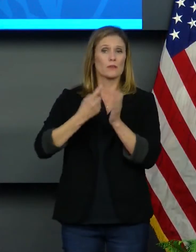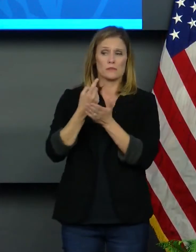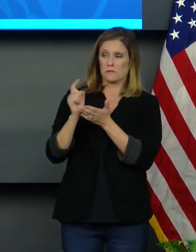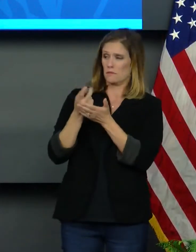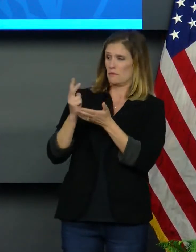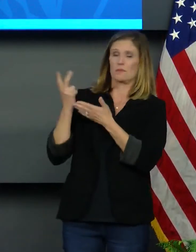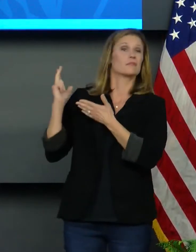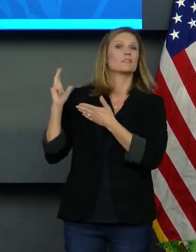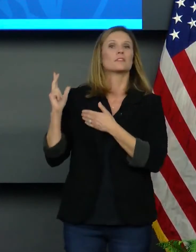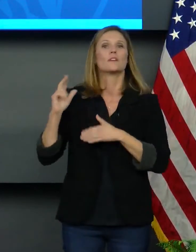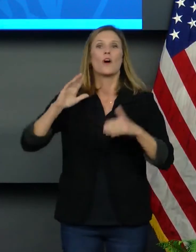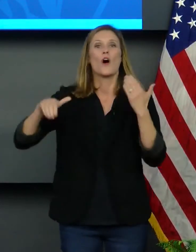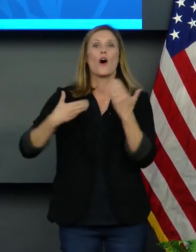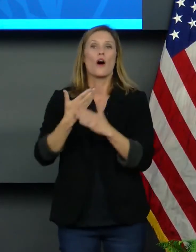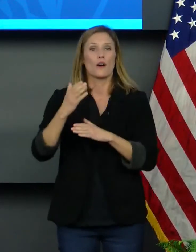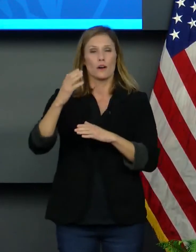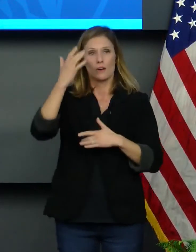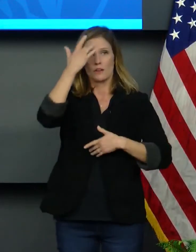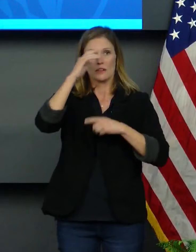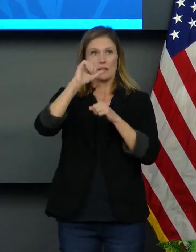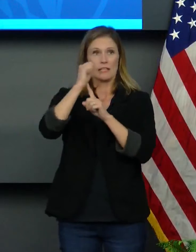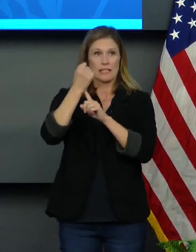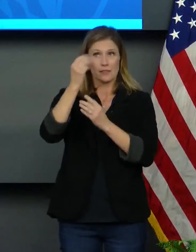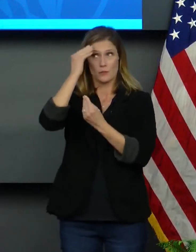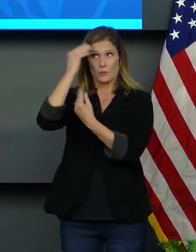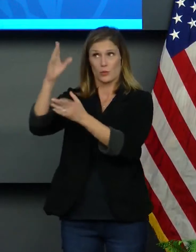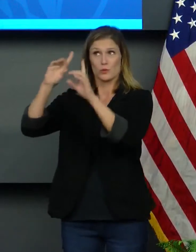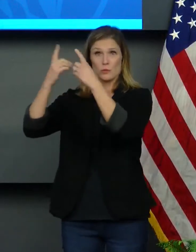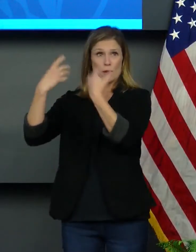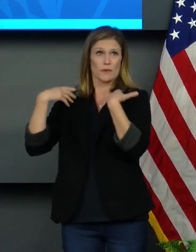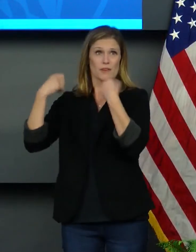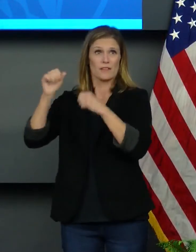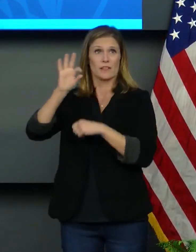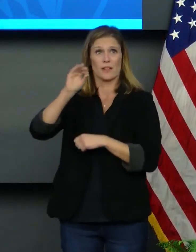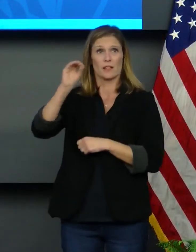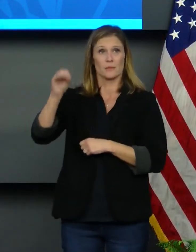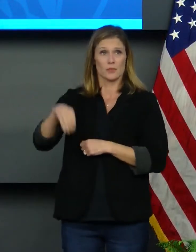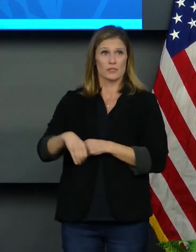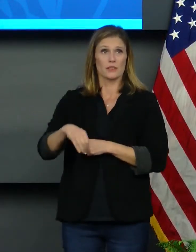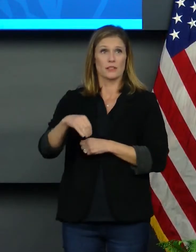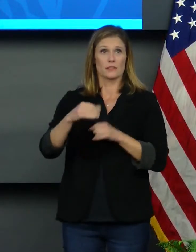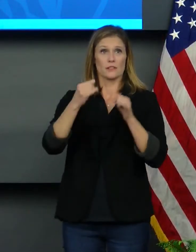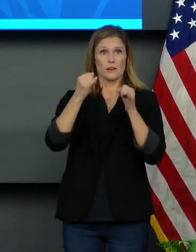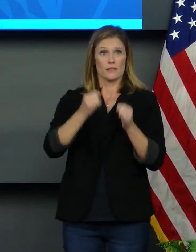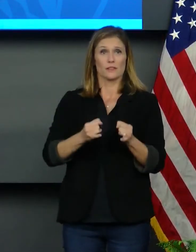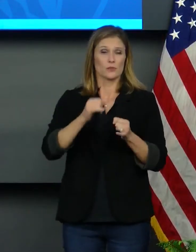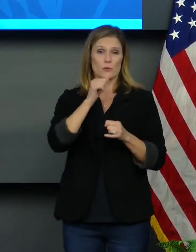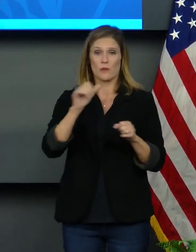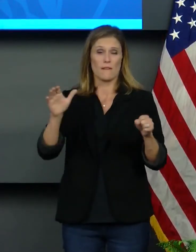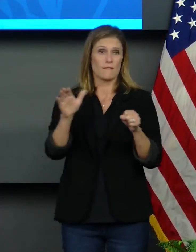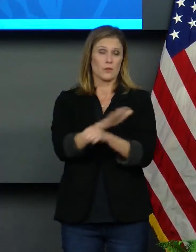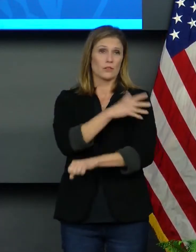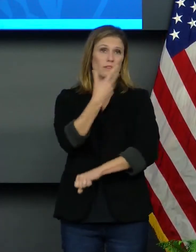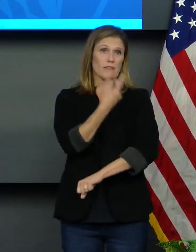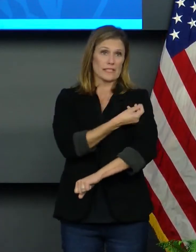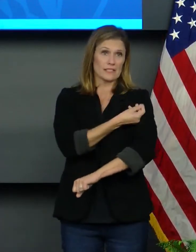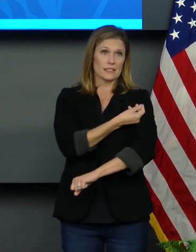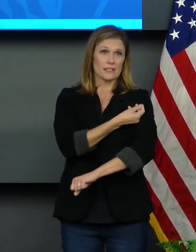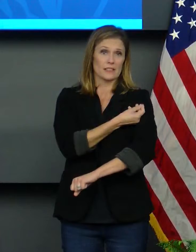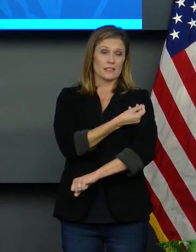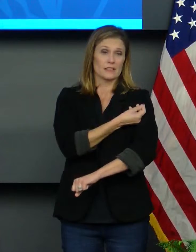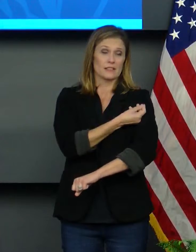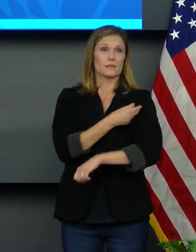As of all cases being reported to the Department of Health last week, 90% were in individuals who are not fully vaccinated. Of